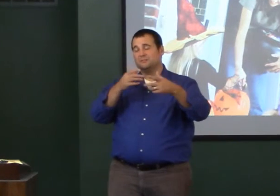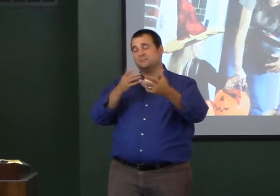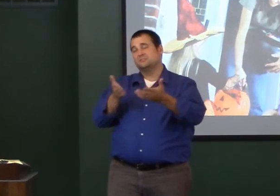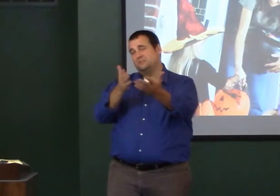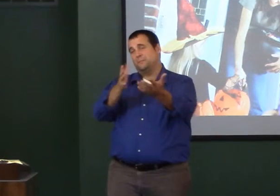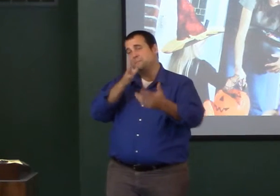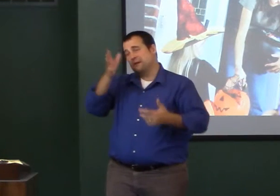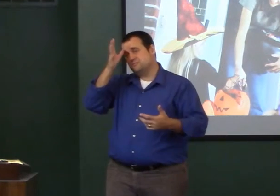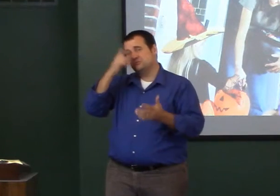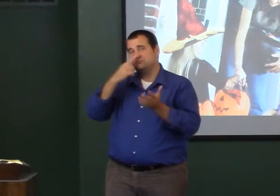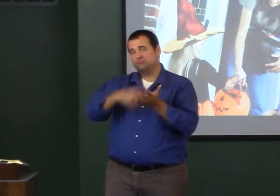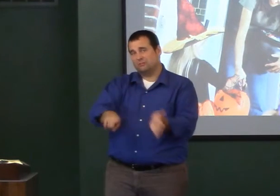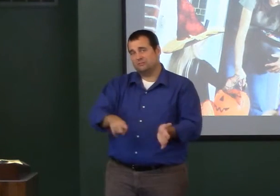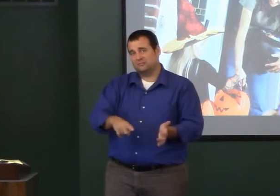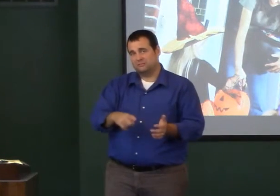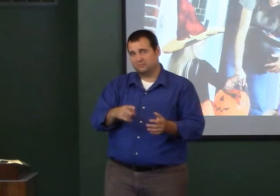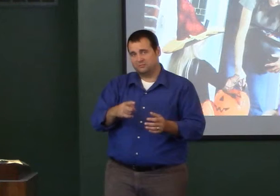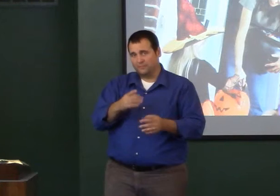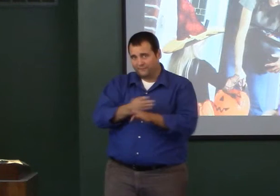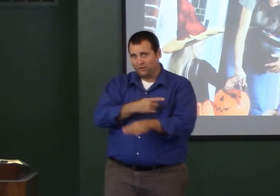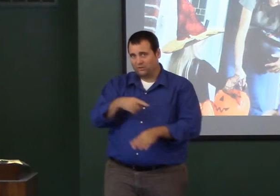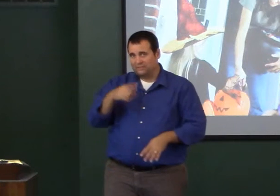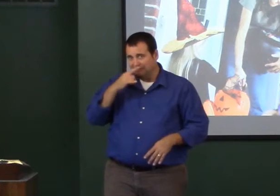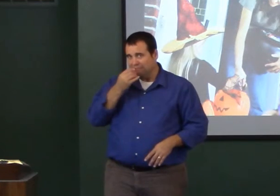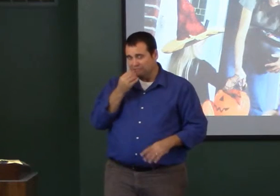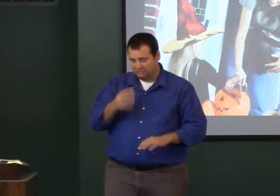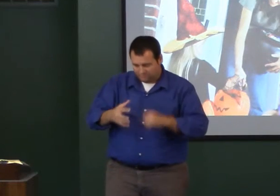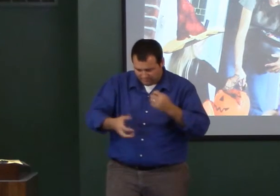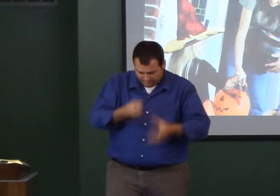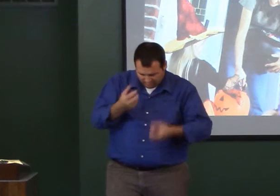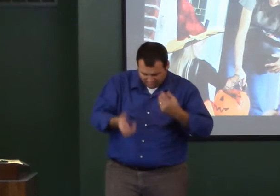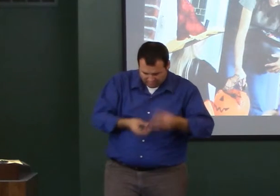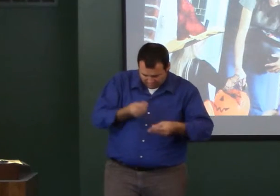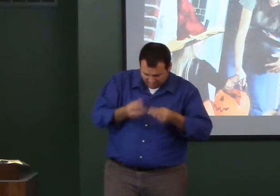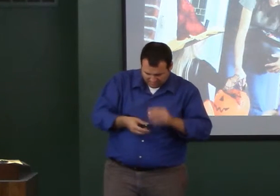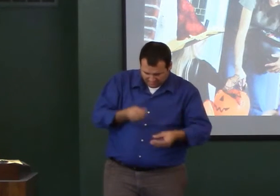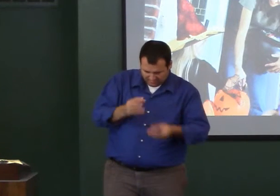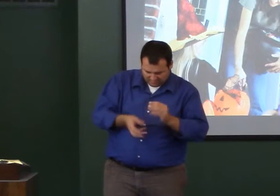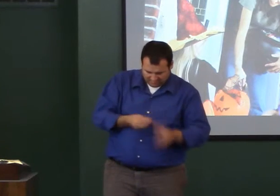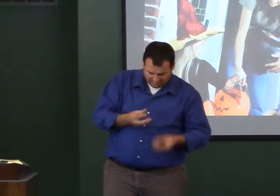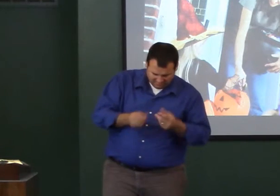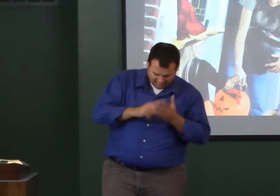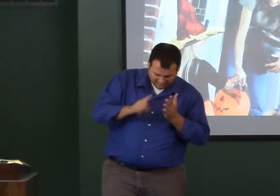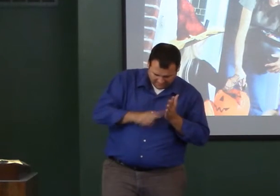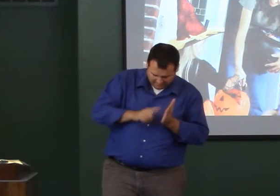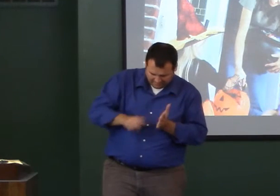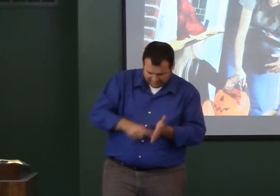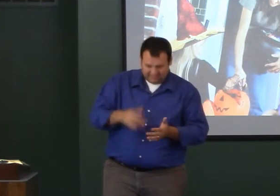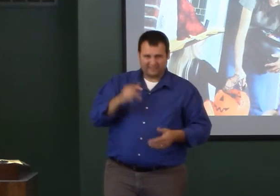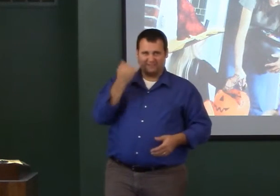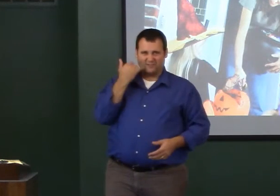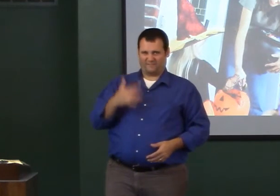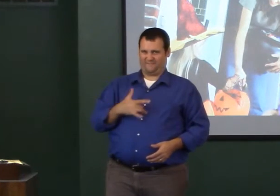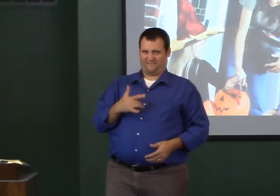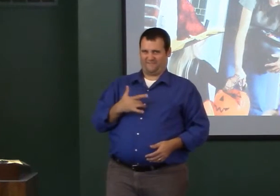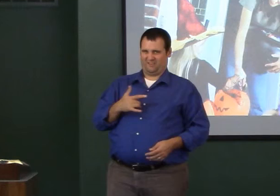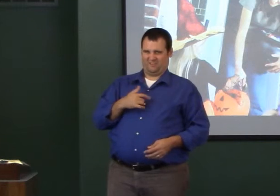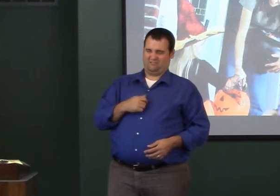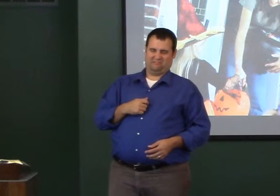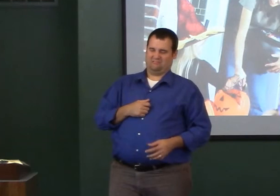or drugs in there. You know, it's the mom and dad need to be checking and looking through. You know, if they